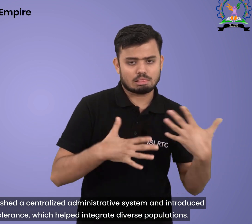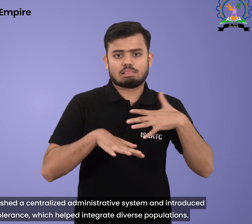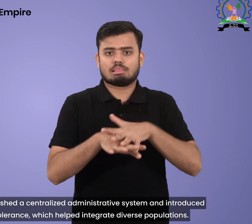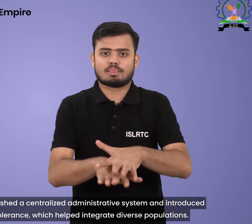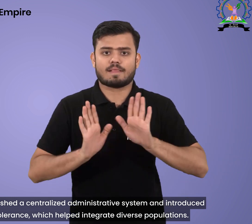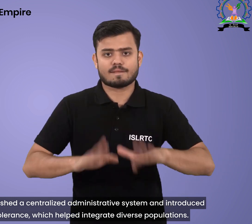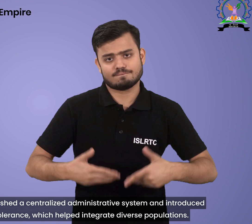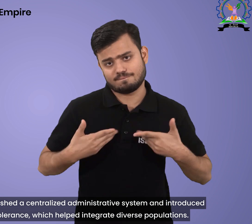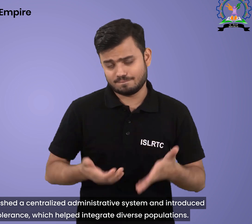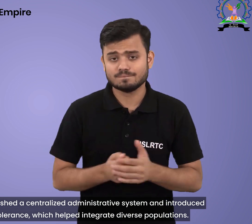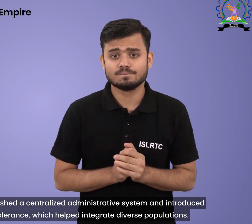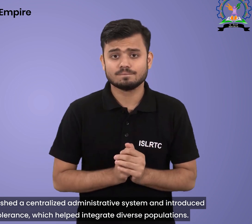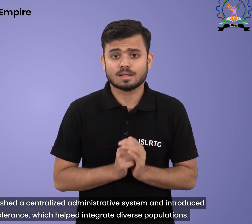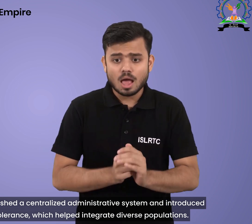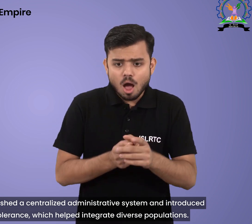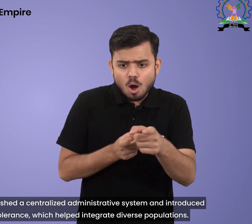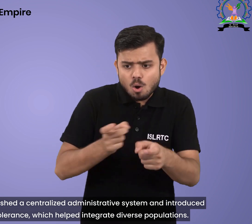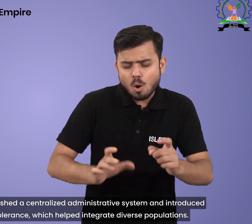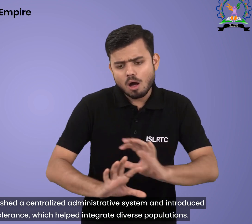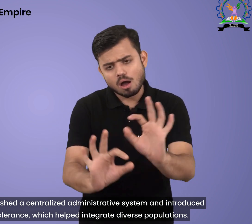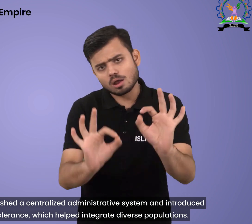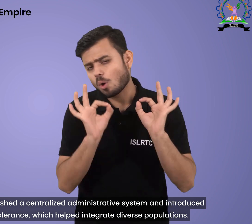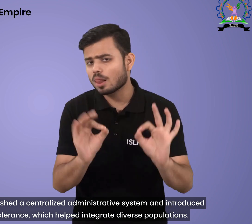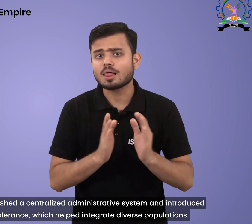helped integrate diverse populations.